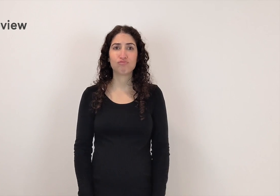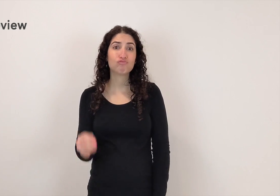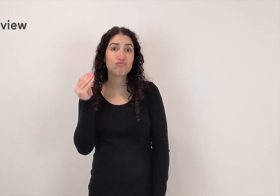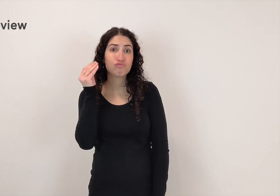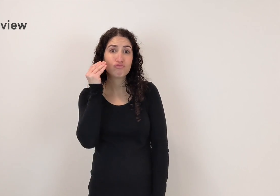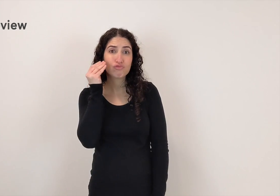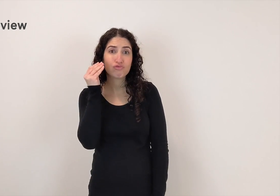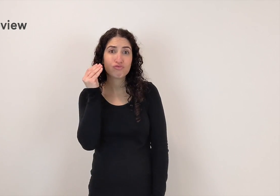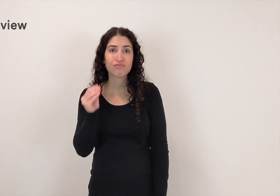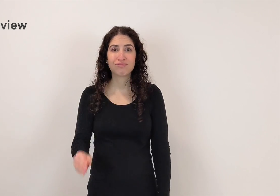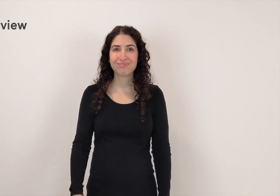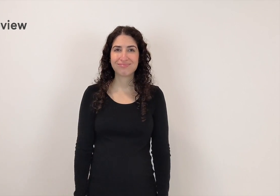Kiss the cheek.